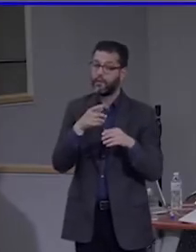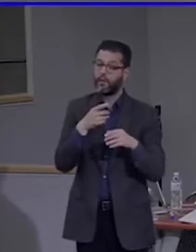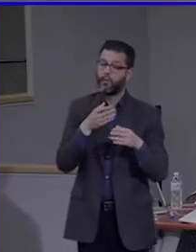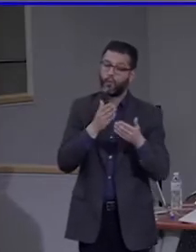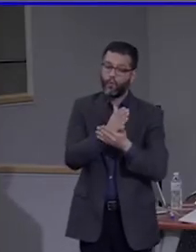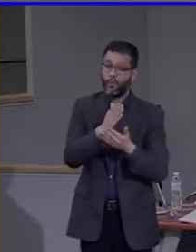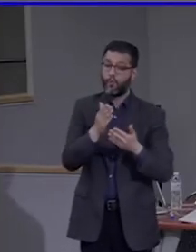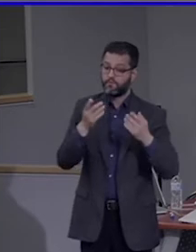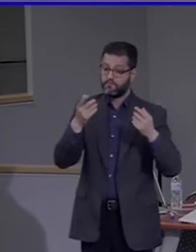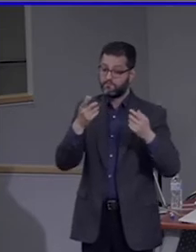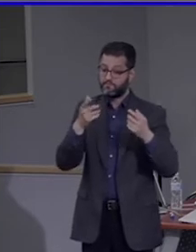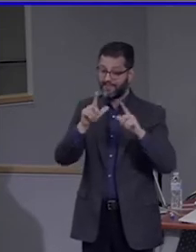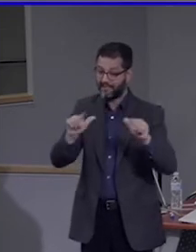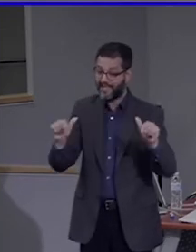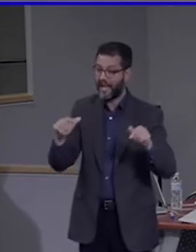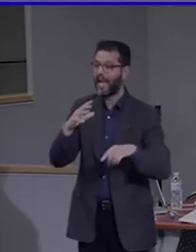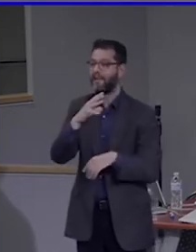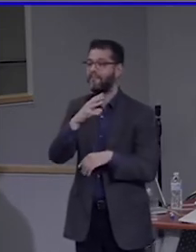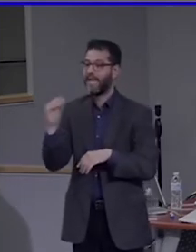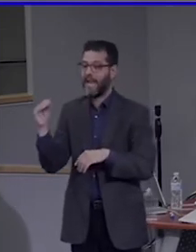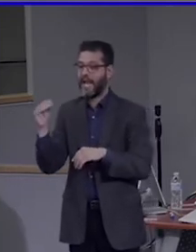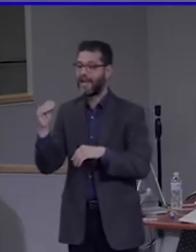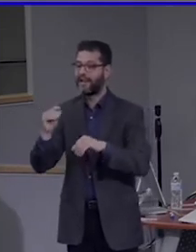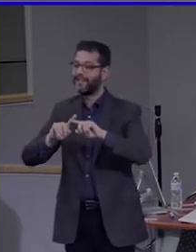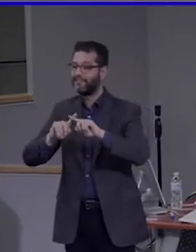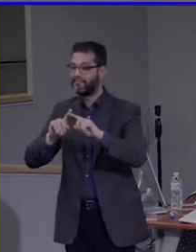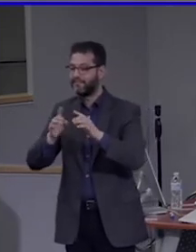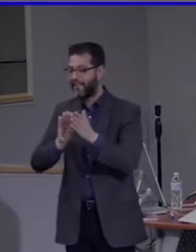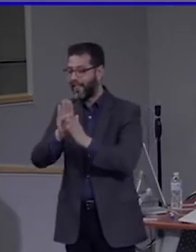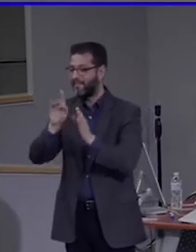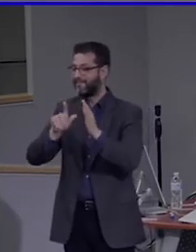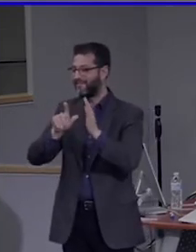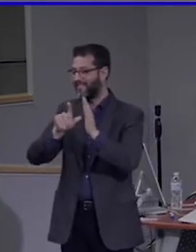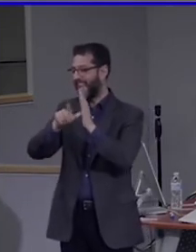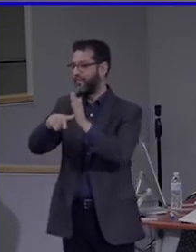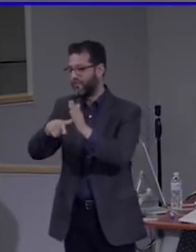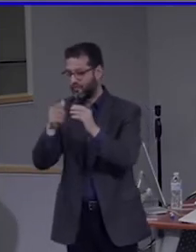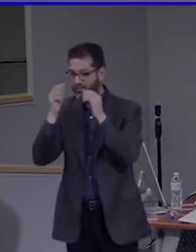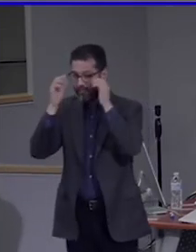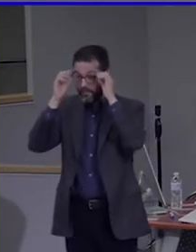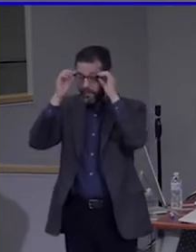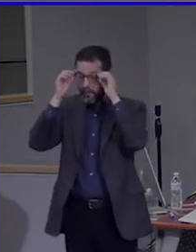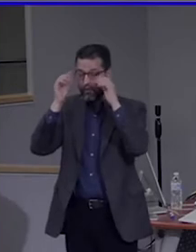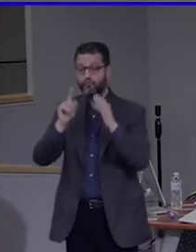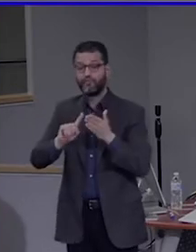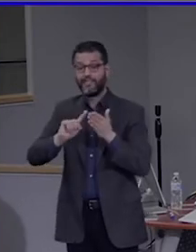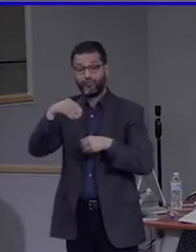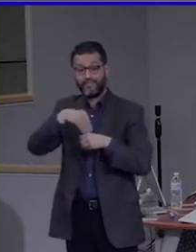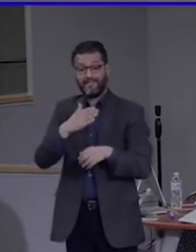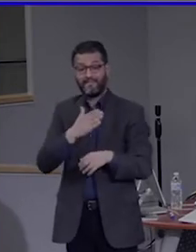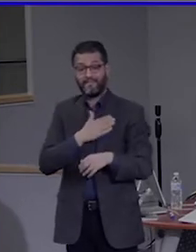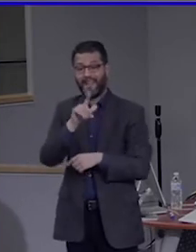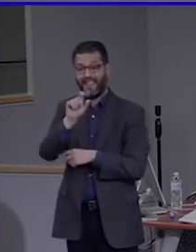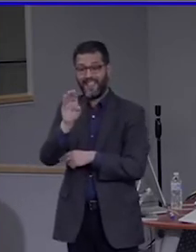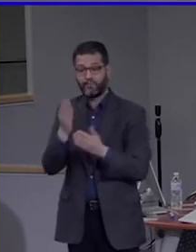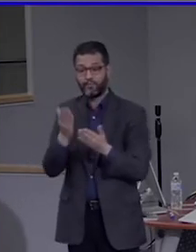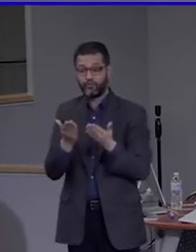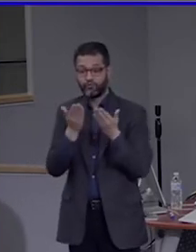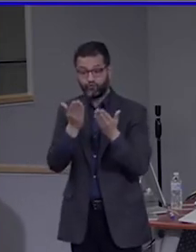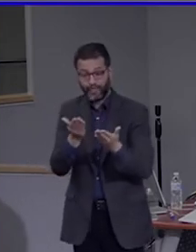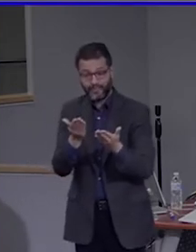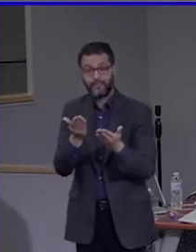learning difficulties in my lab as well in others research from my lab strongly suggests that the ability to perform these